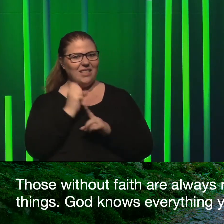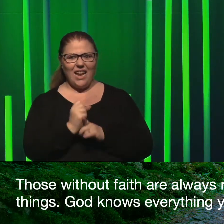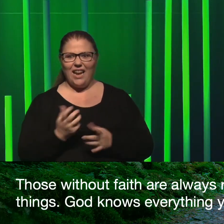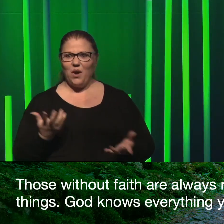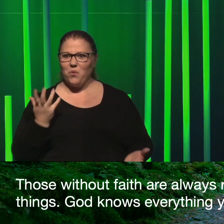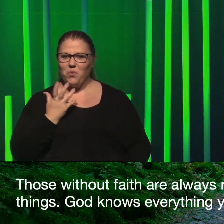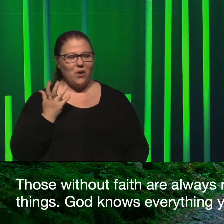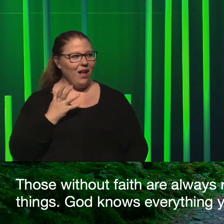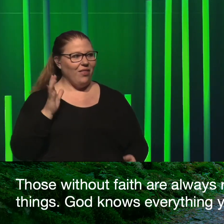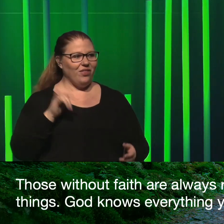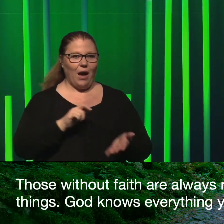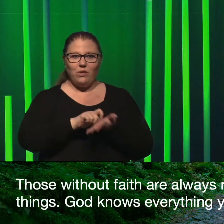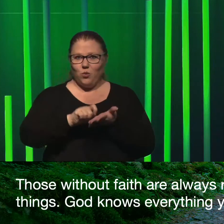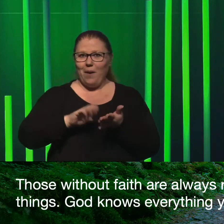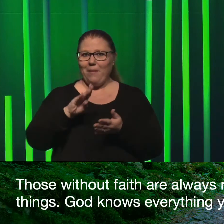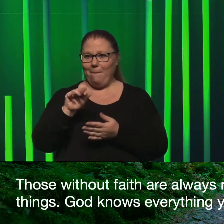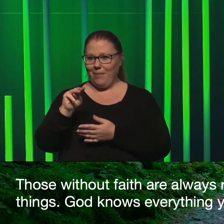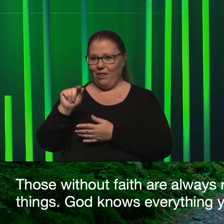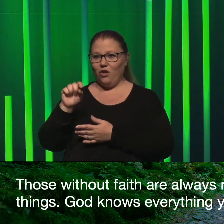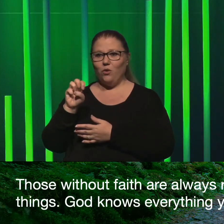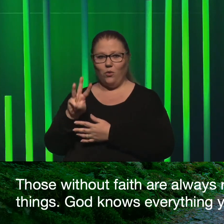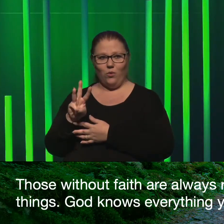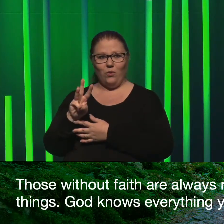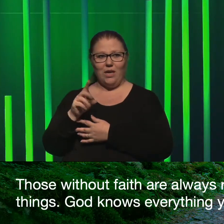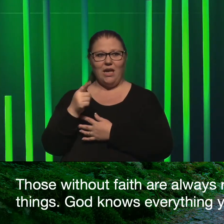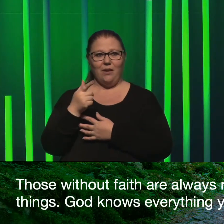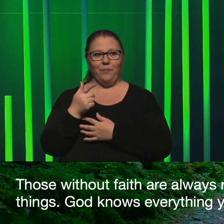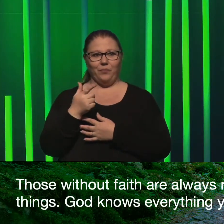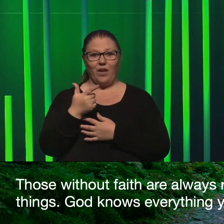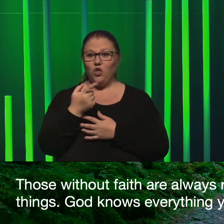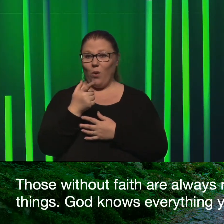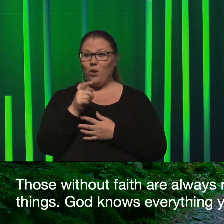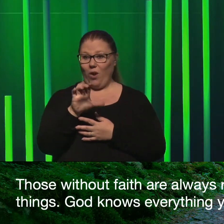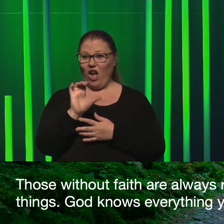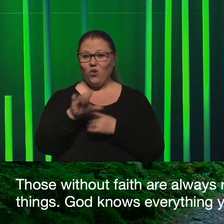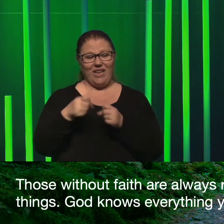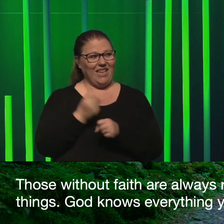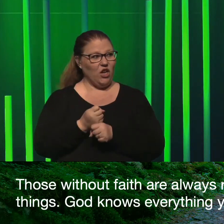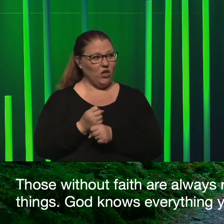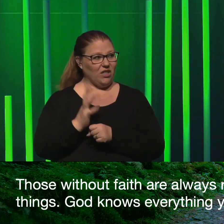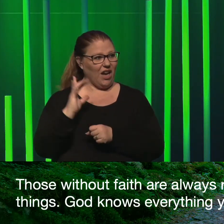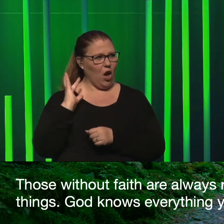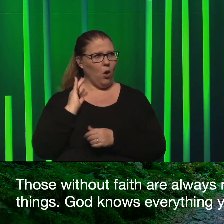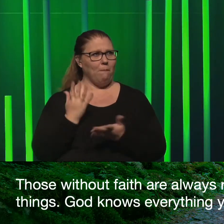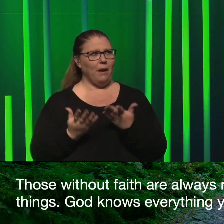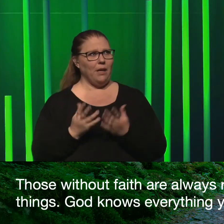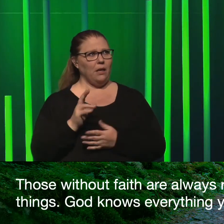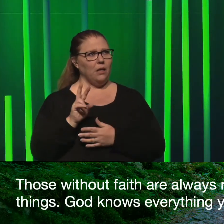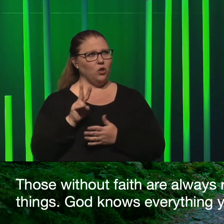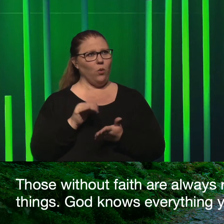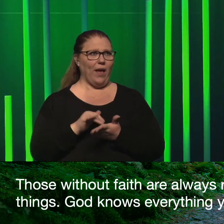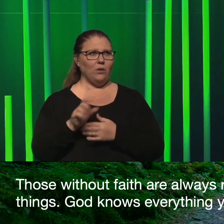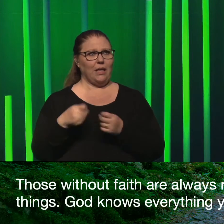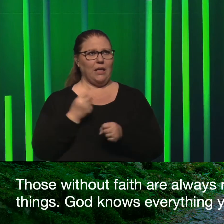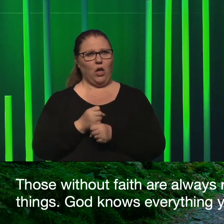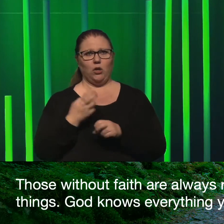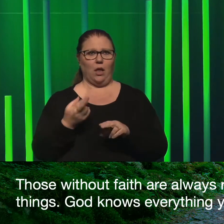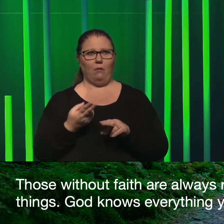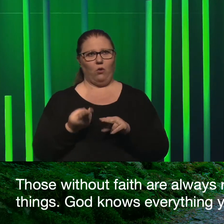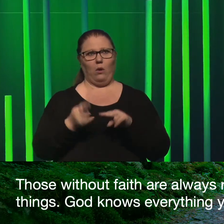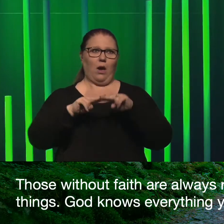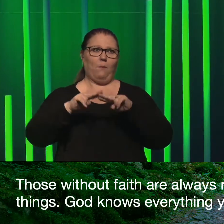find that fascinating that this was written by Matthew 2,100 years ago almost. It's probably more like 2,000 years. I'm rounding, you